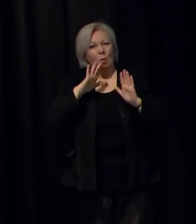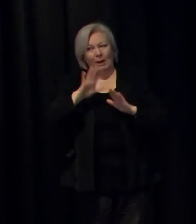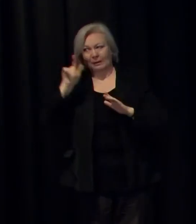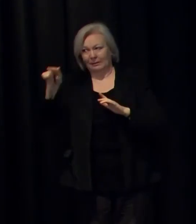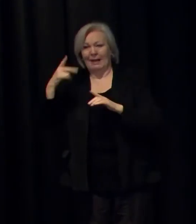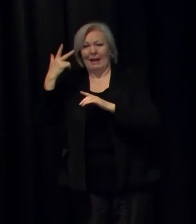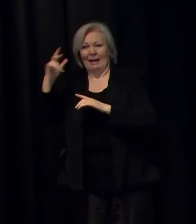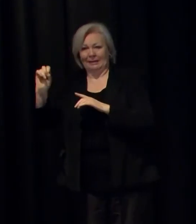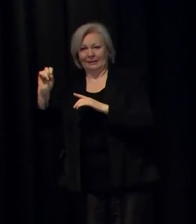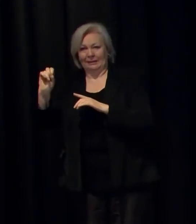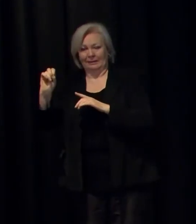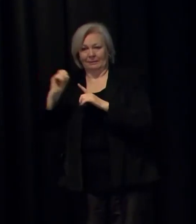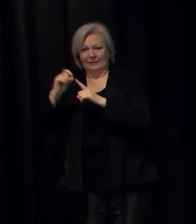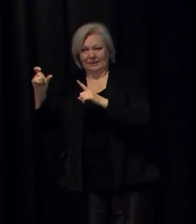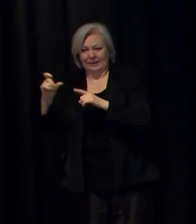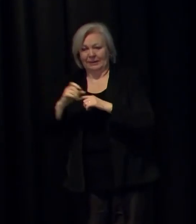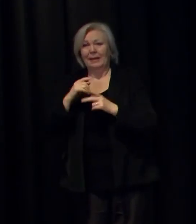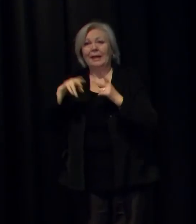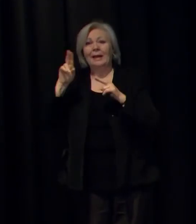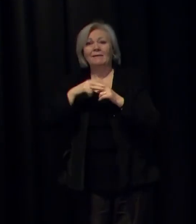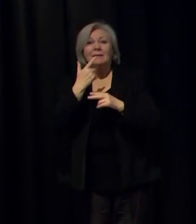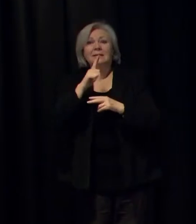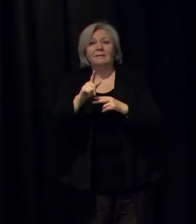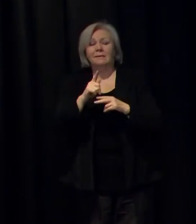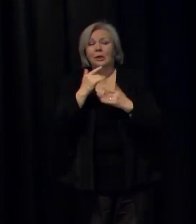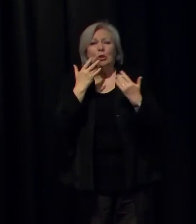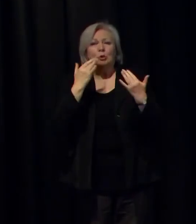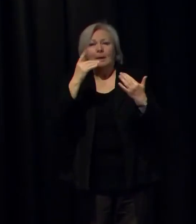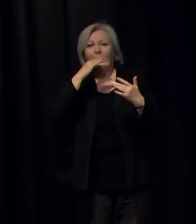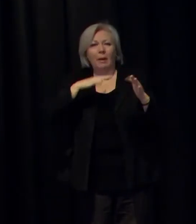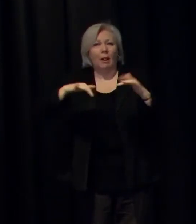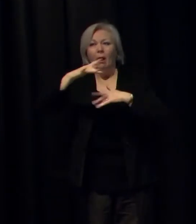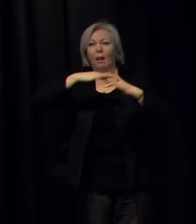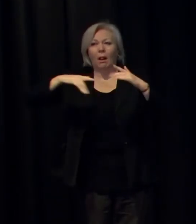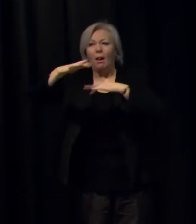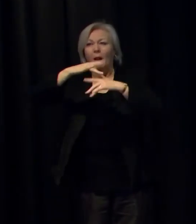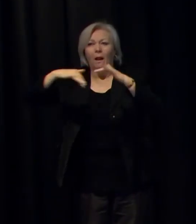too much movement, too many cases, too many